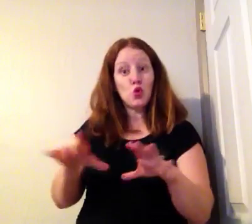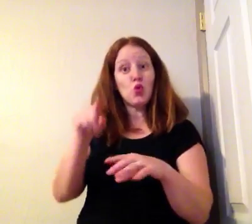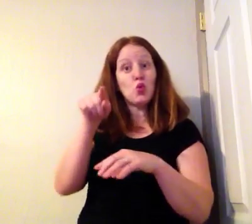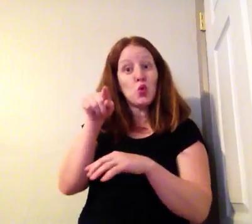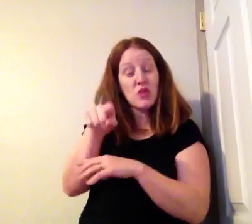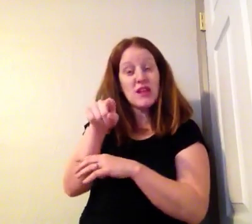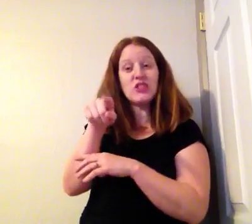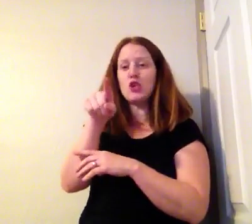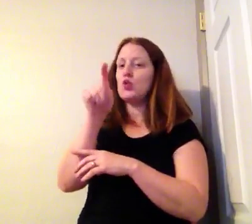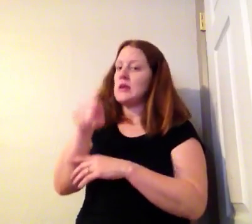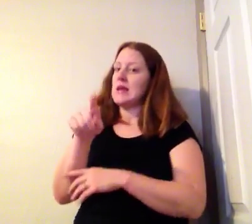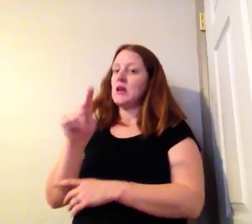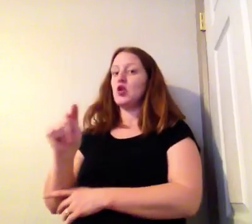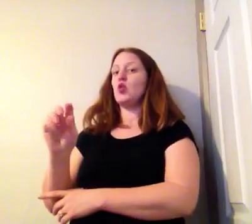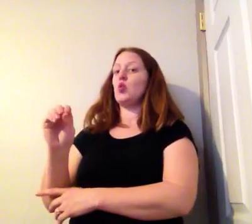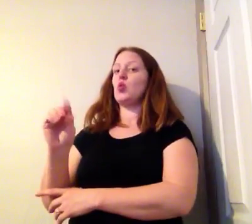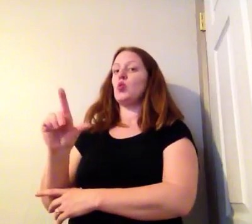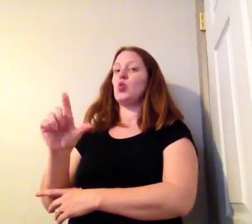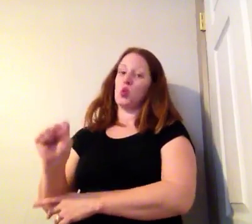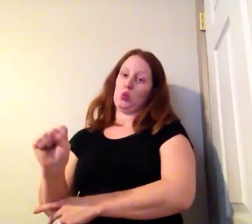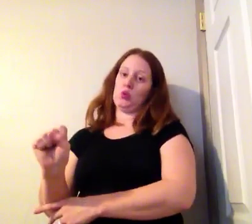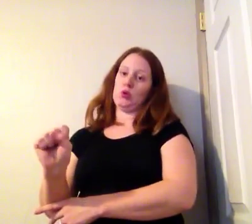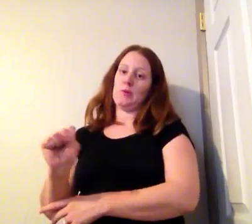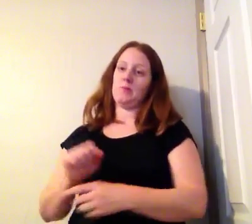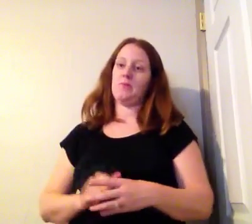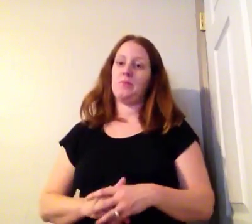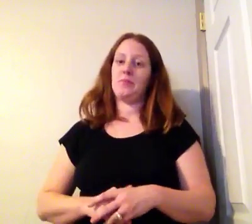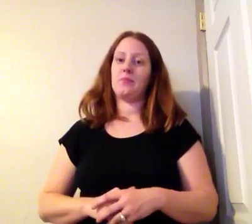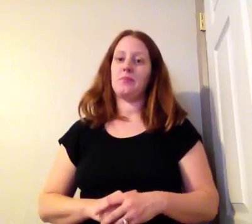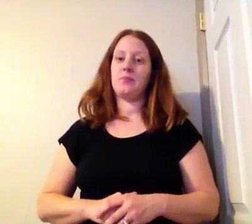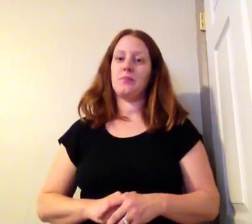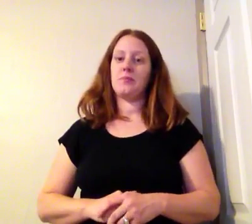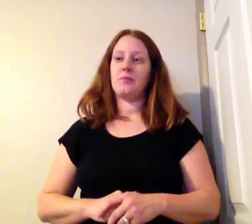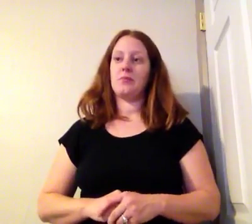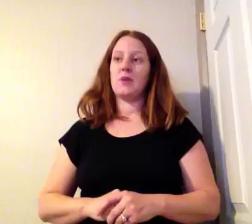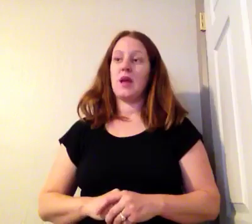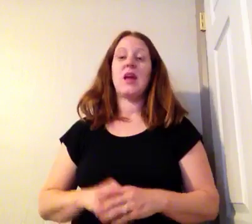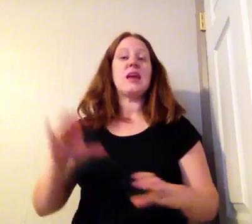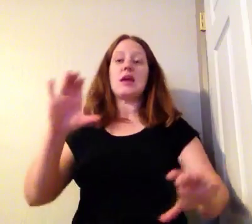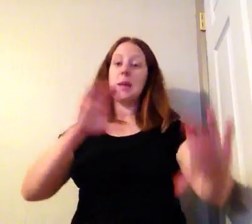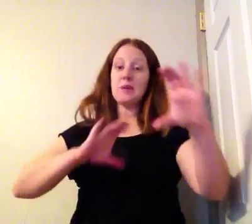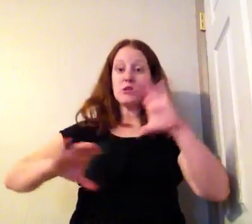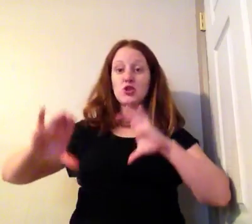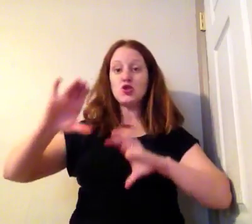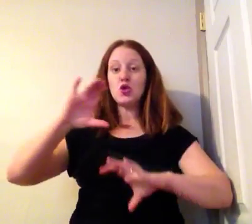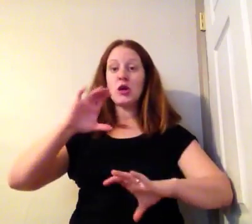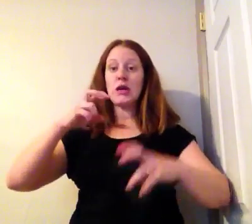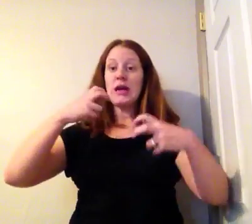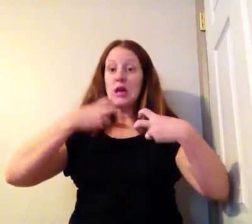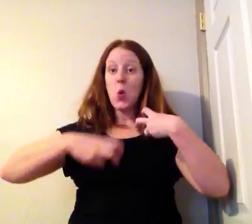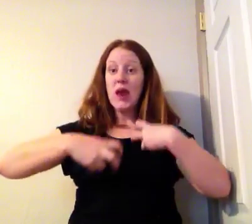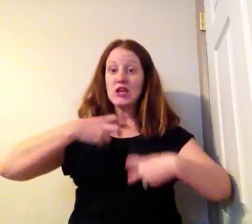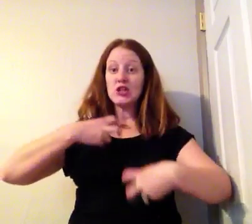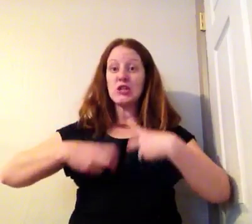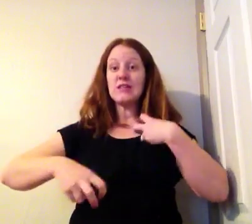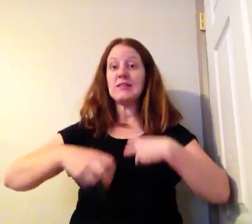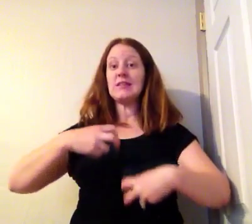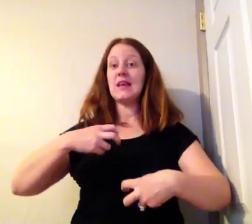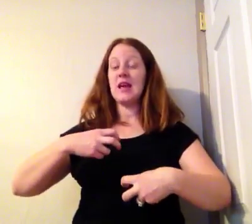talk about here today, molar mass, balancing chemical equations, to predict what will optimize your airbag. You want to have the